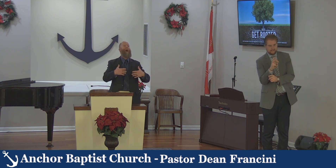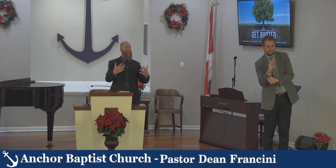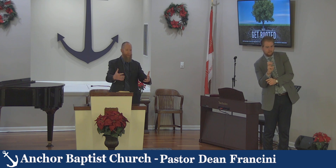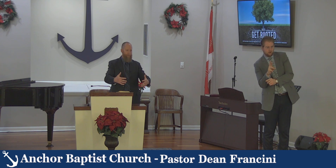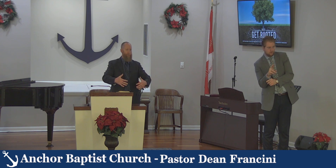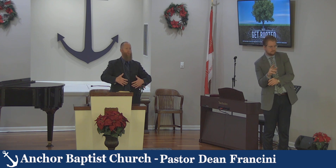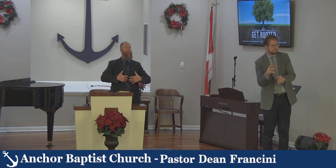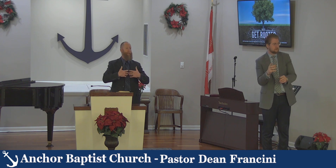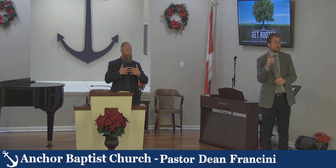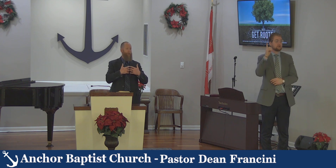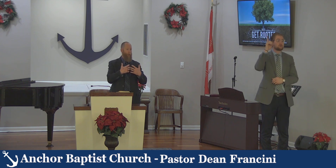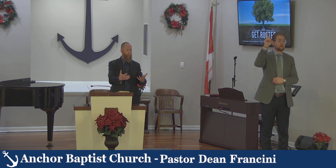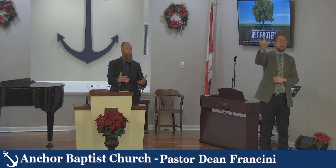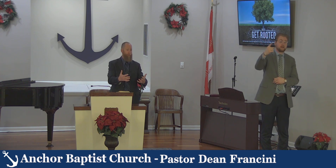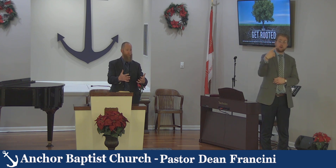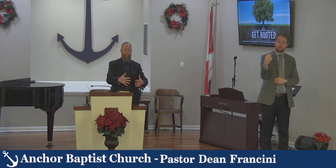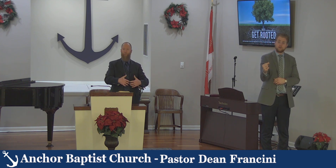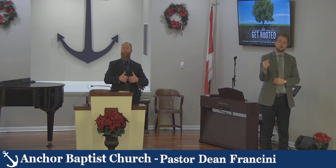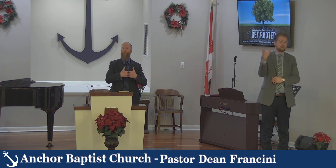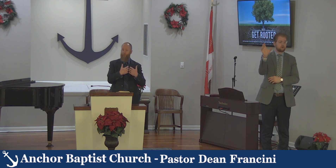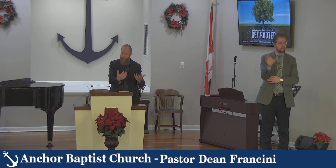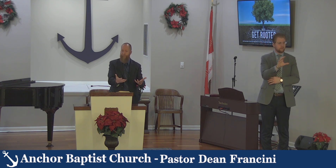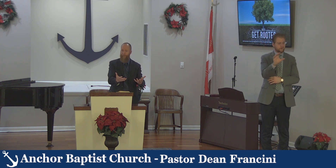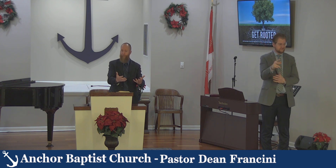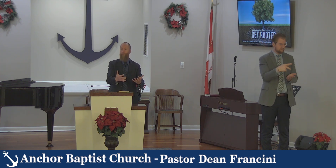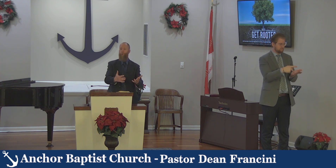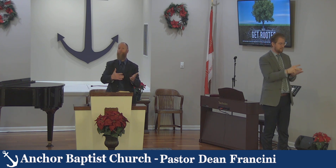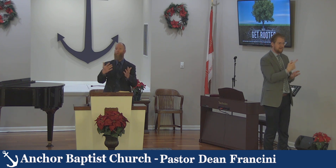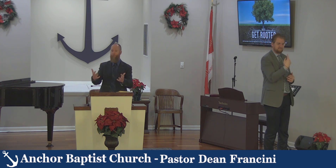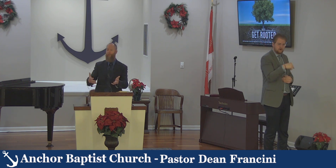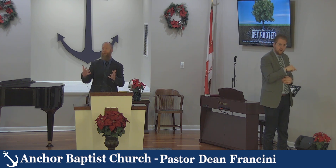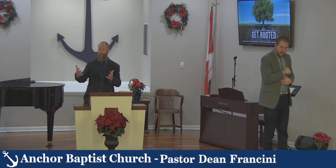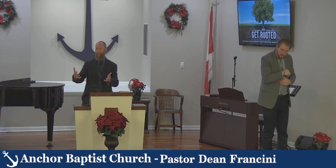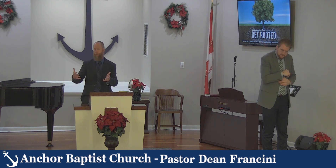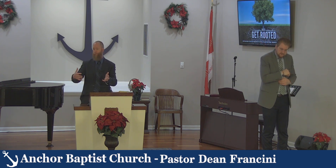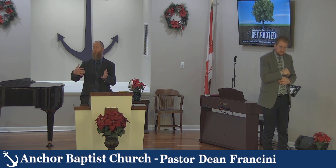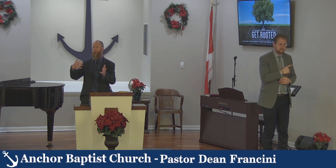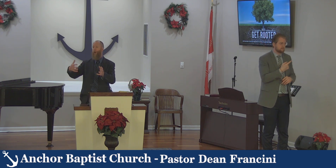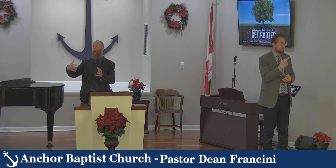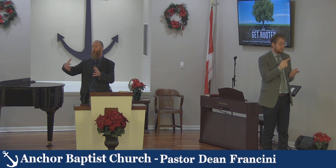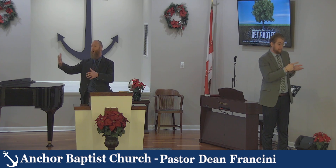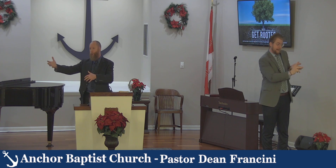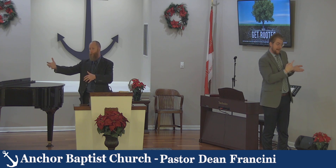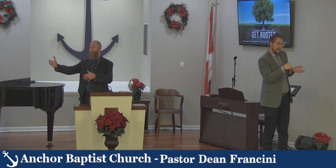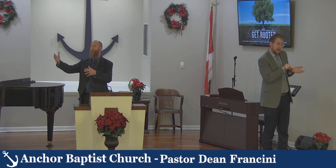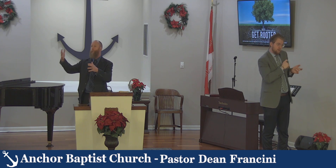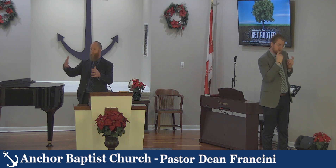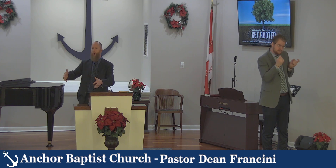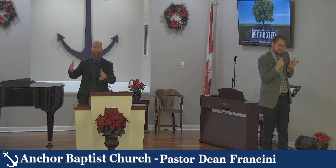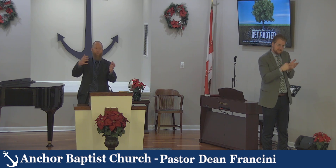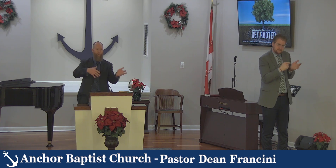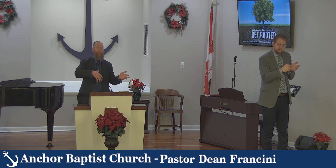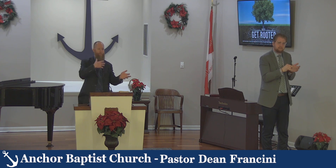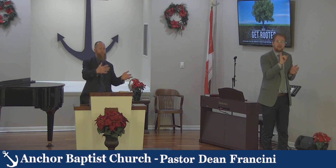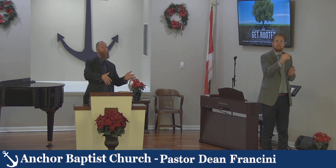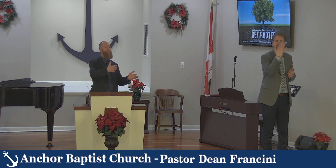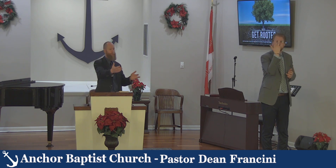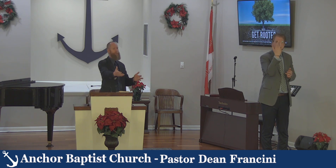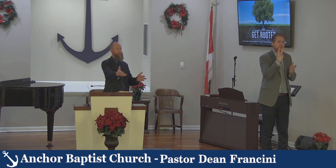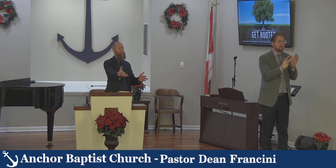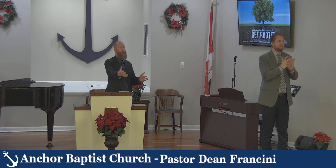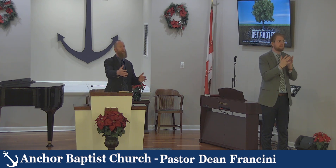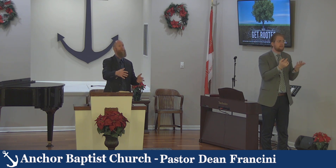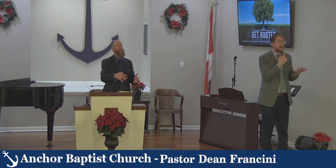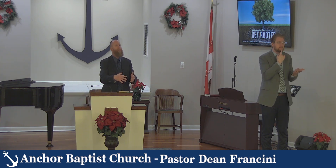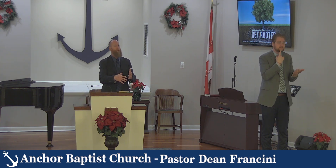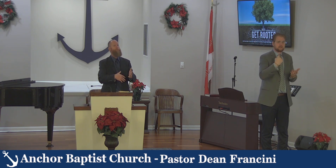to buy us, to pay our penalty, to pay our sin debt. So once we're saved, the Bible says we're not our own. We're bought with a price. That's the blood of